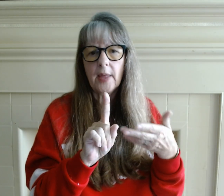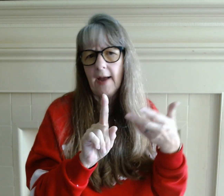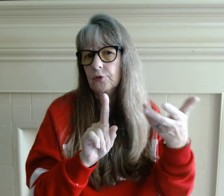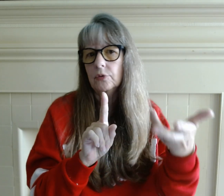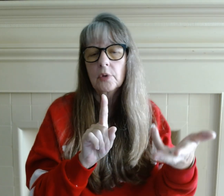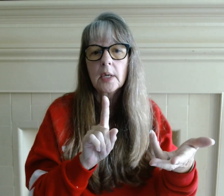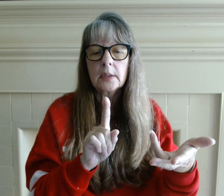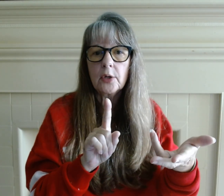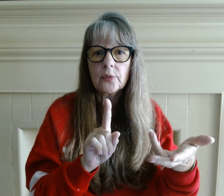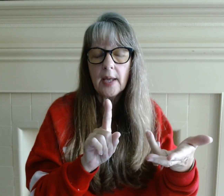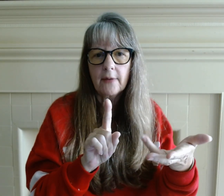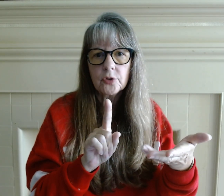to